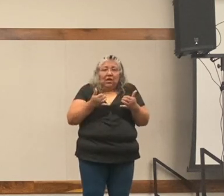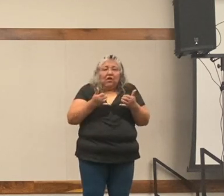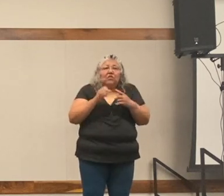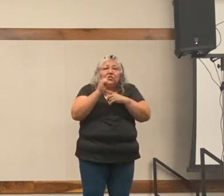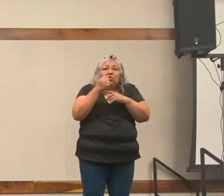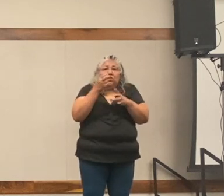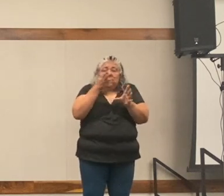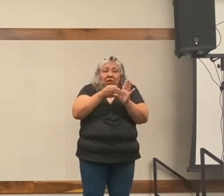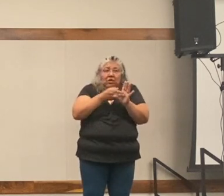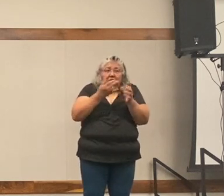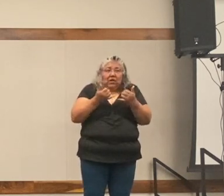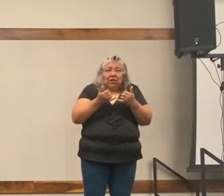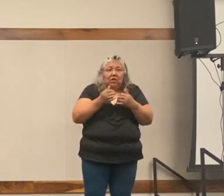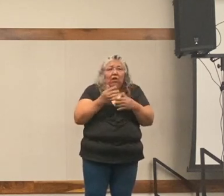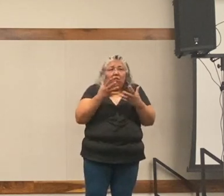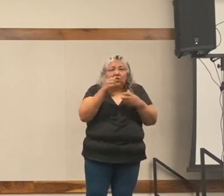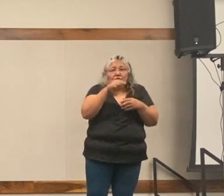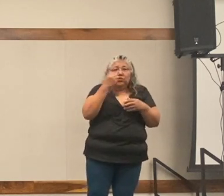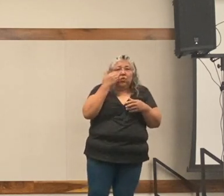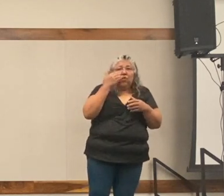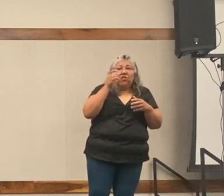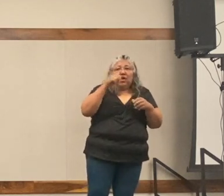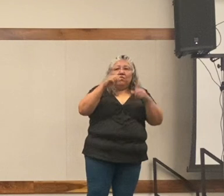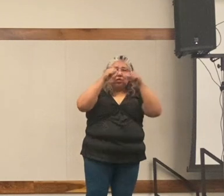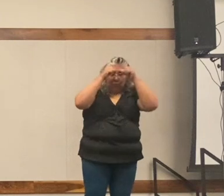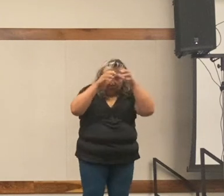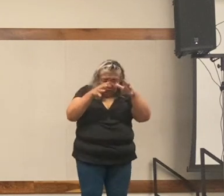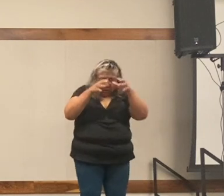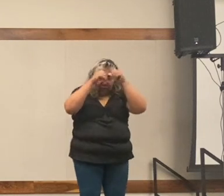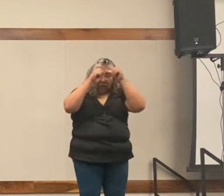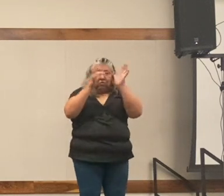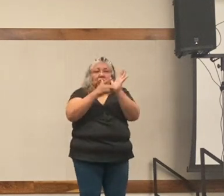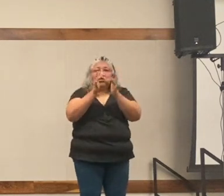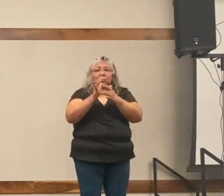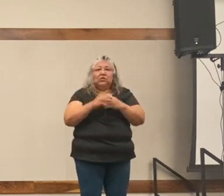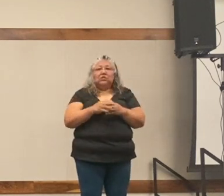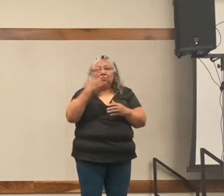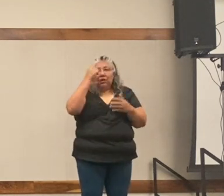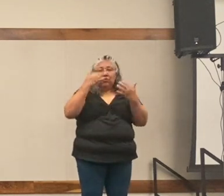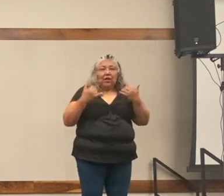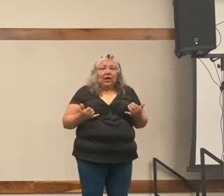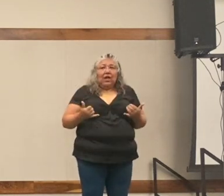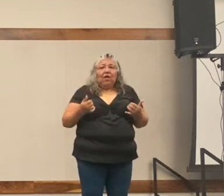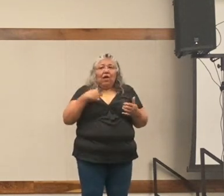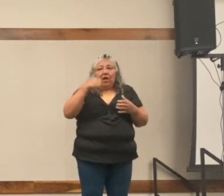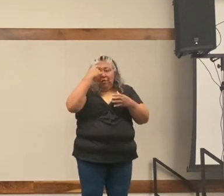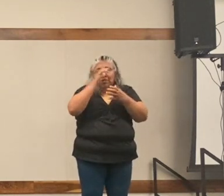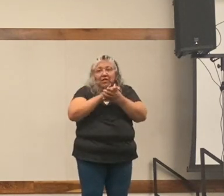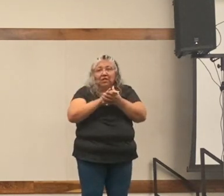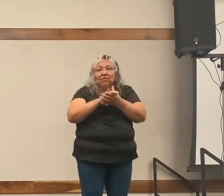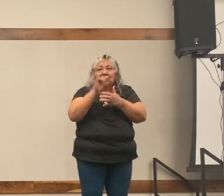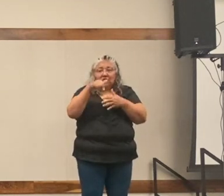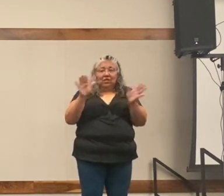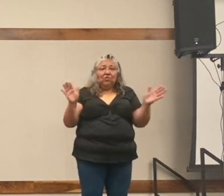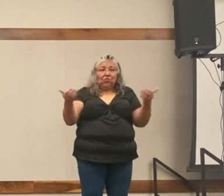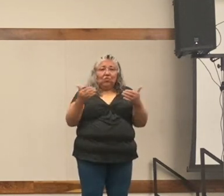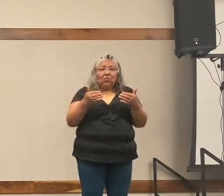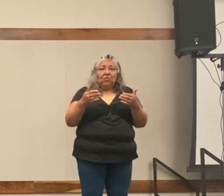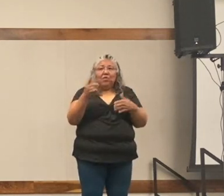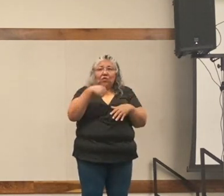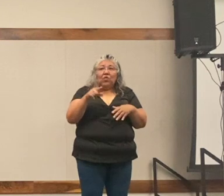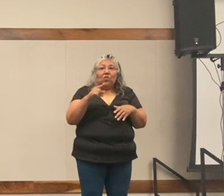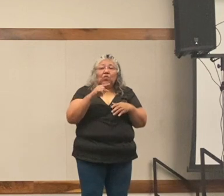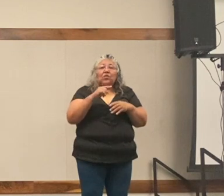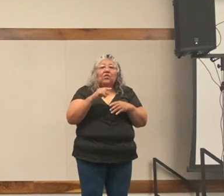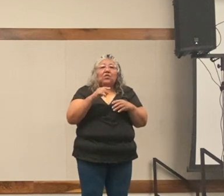right now, I want you to know that they have to bow down to Jesus. Because right now, I believe in this very room, those under